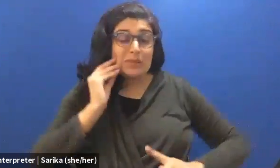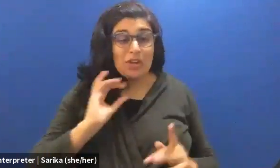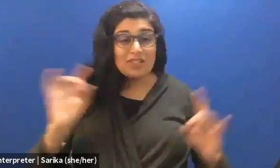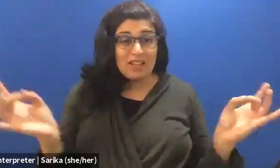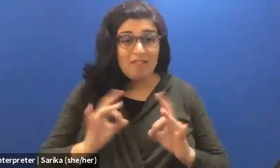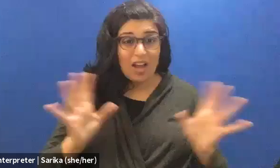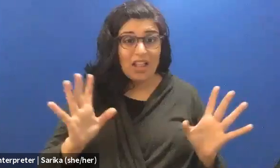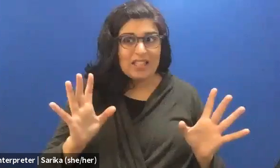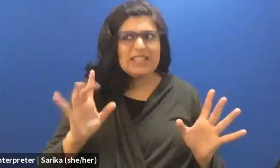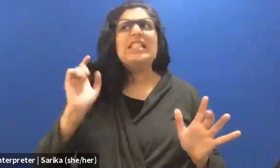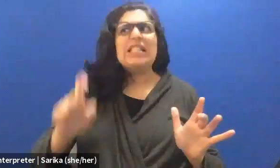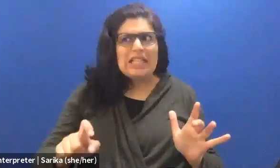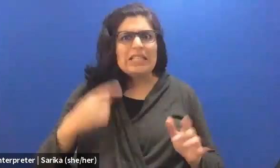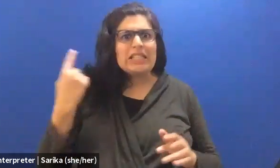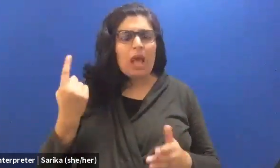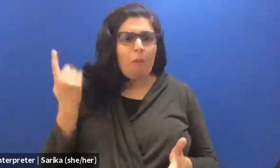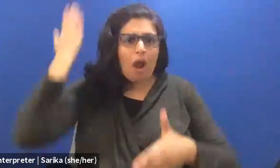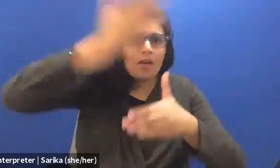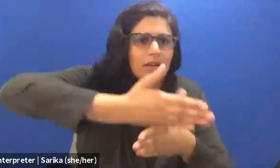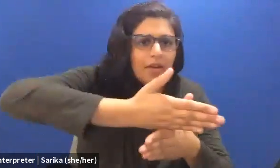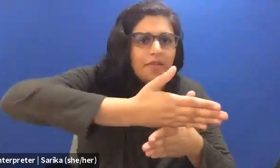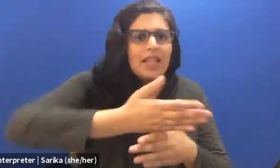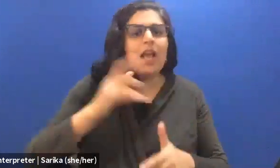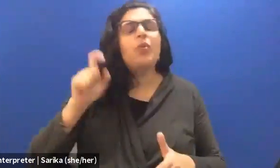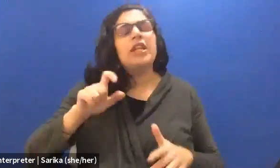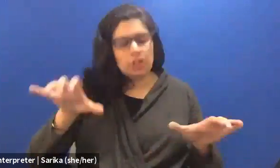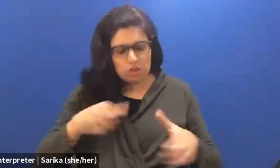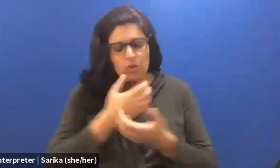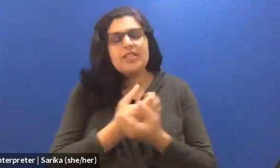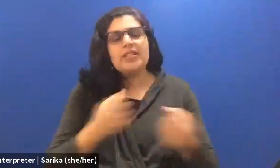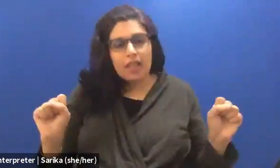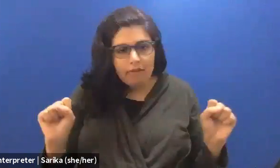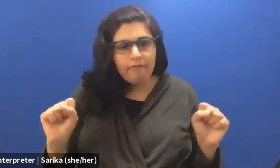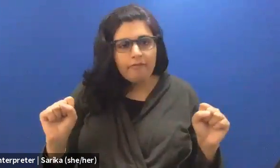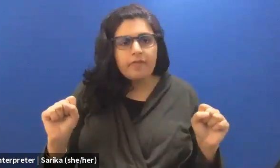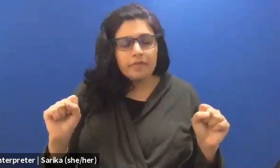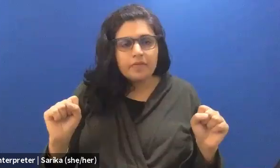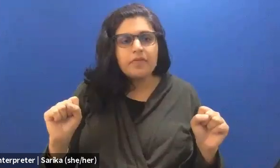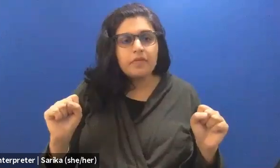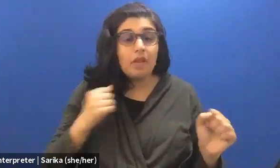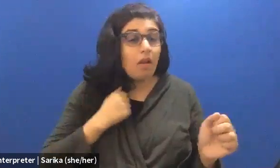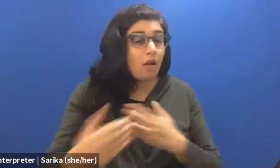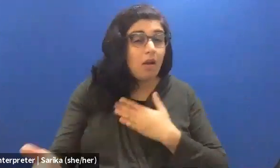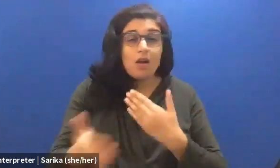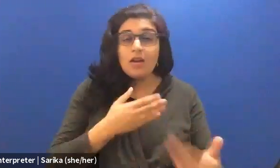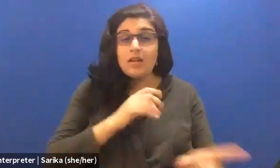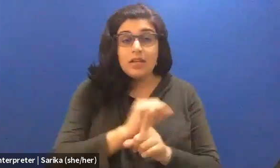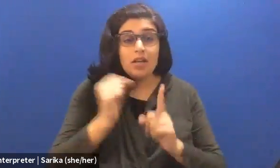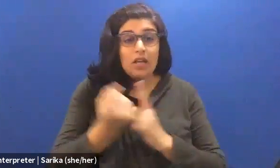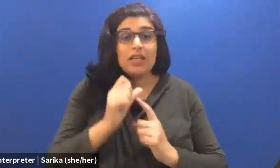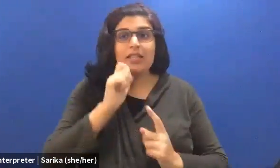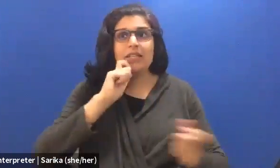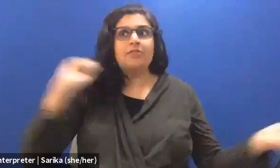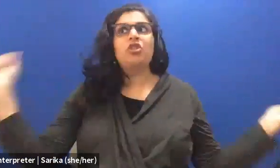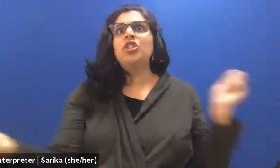need somebody to intervene, and we do need to do it safely. And even if the situation doesn't change